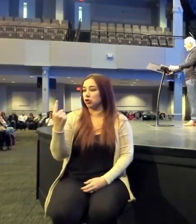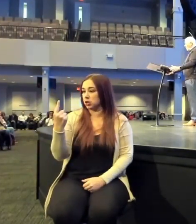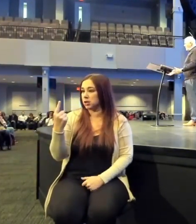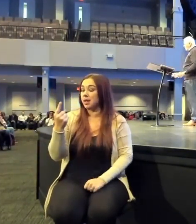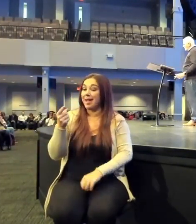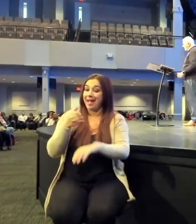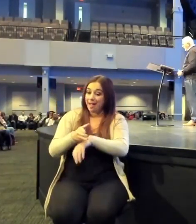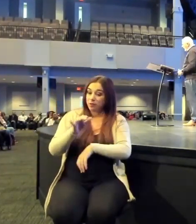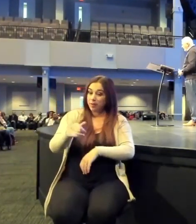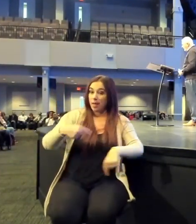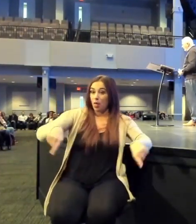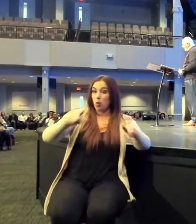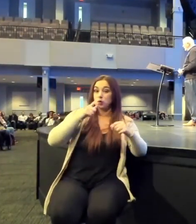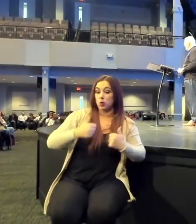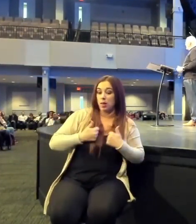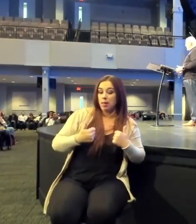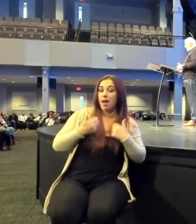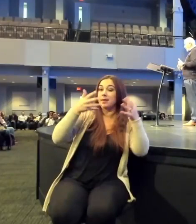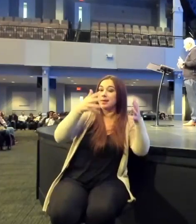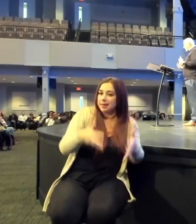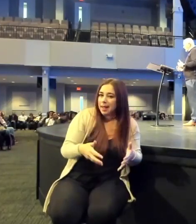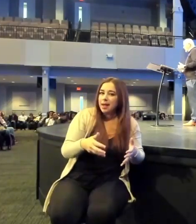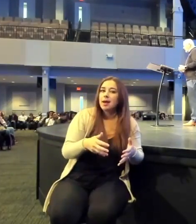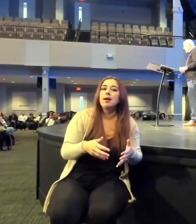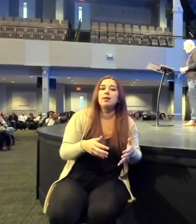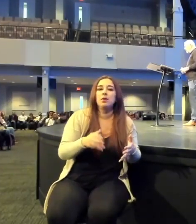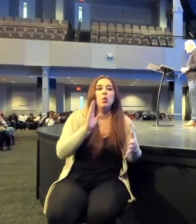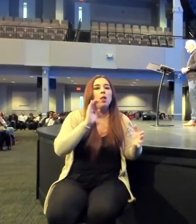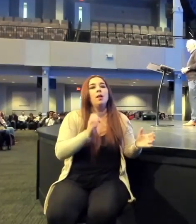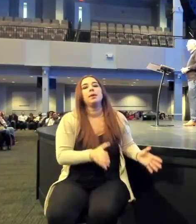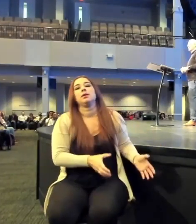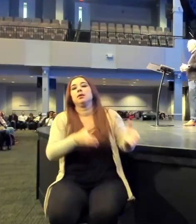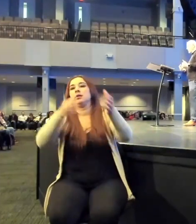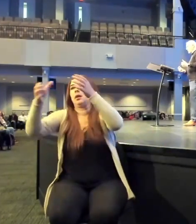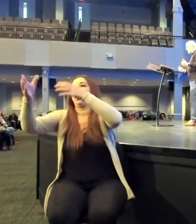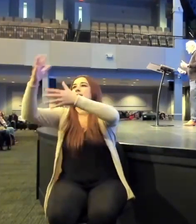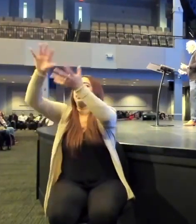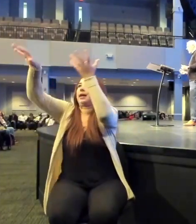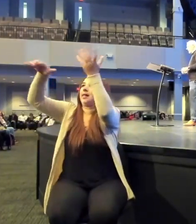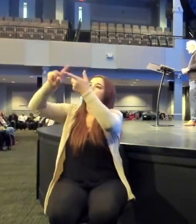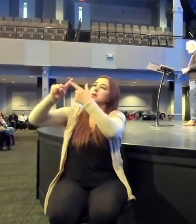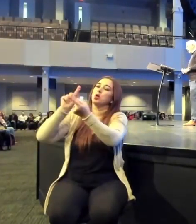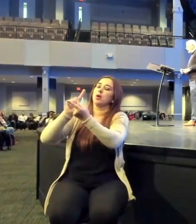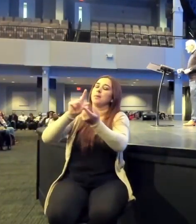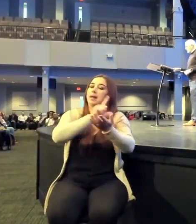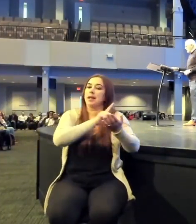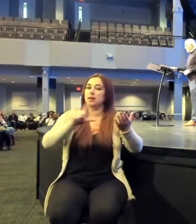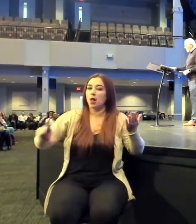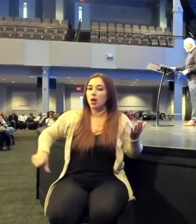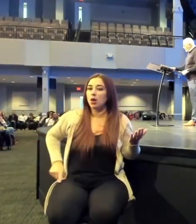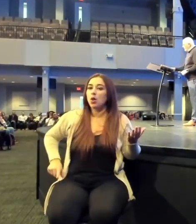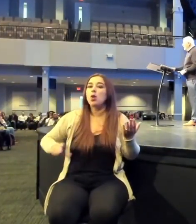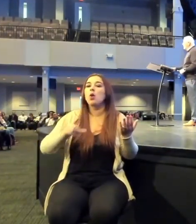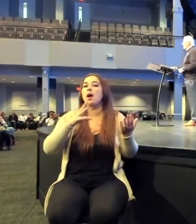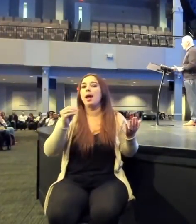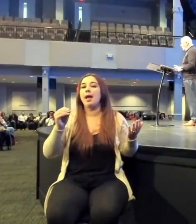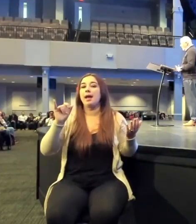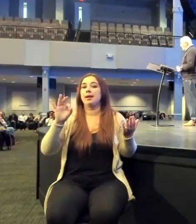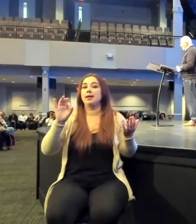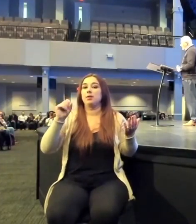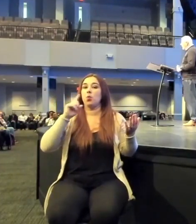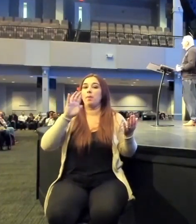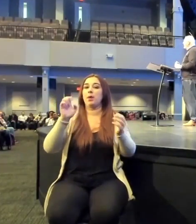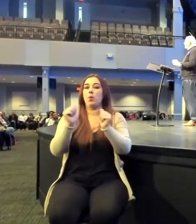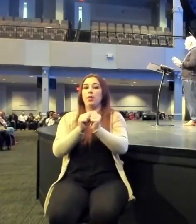that, we who are still alive and are left will be caught up together with them in the clouds to meet the Lord in the air, and so we will be with the